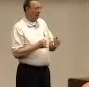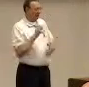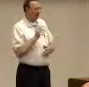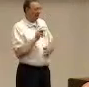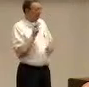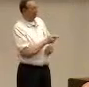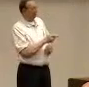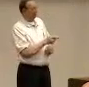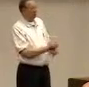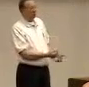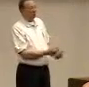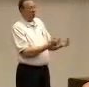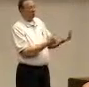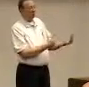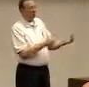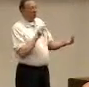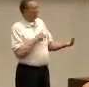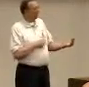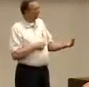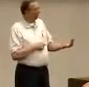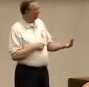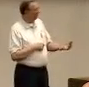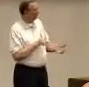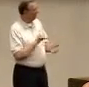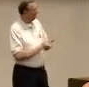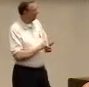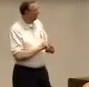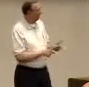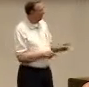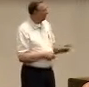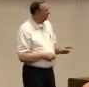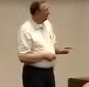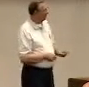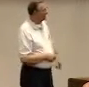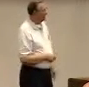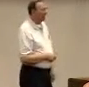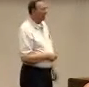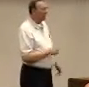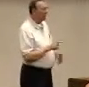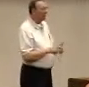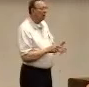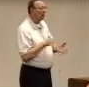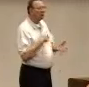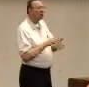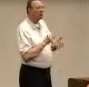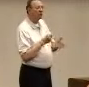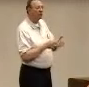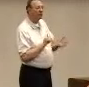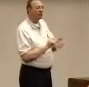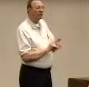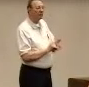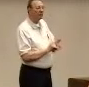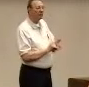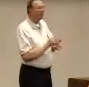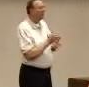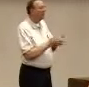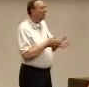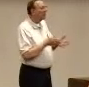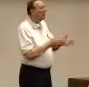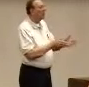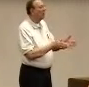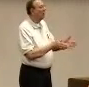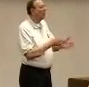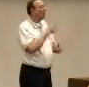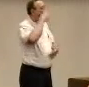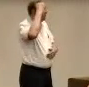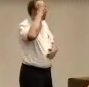God finally was in this burning bush, and Moses goes, well, that's different. And what I want to get at with that is, at some